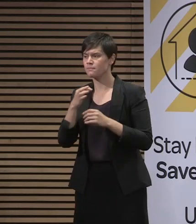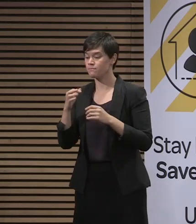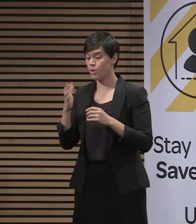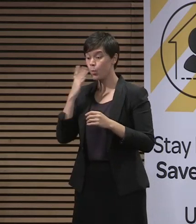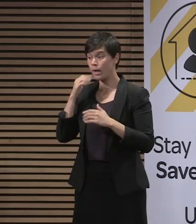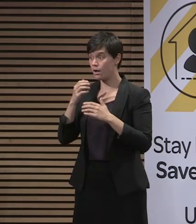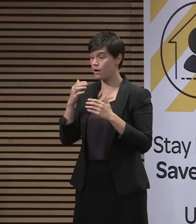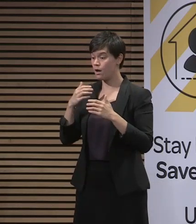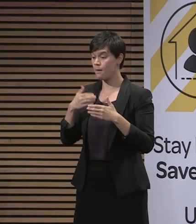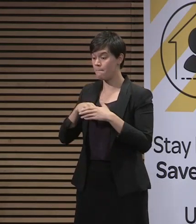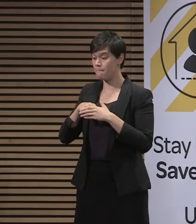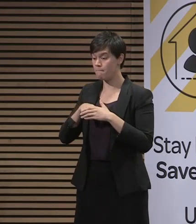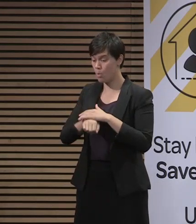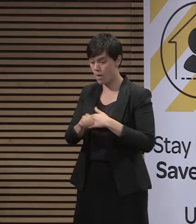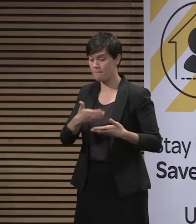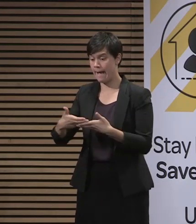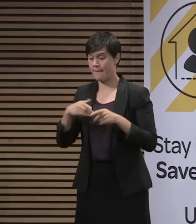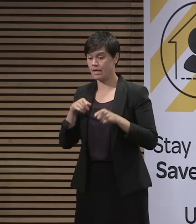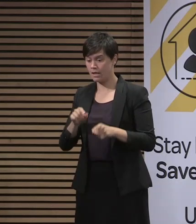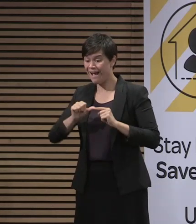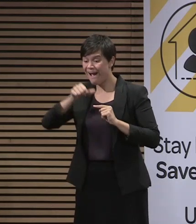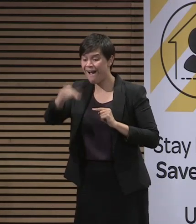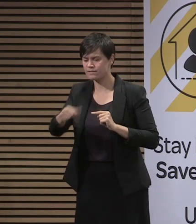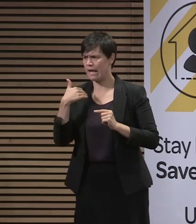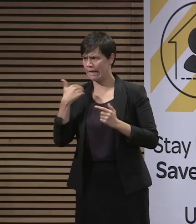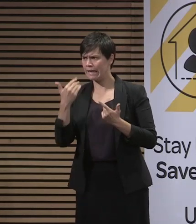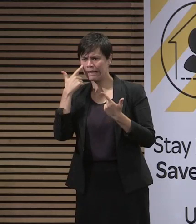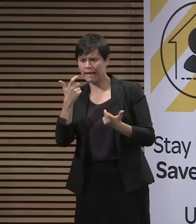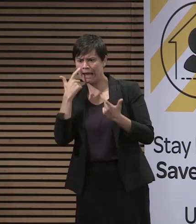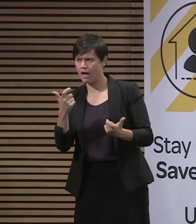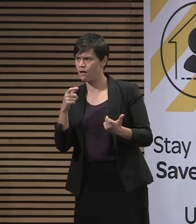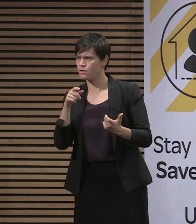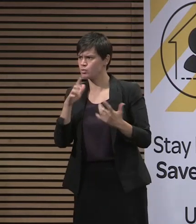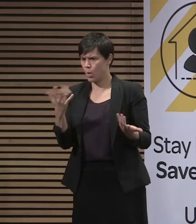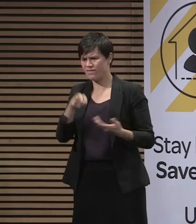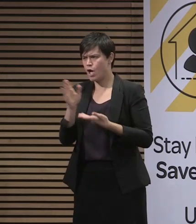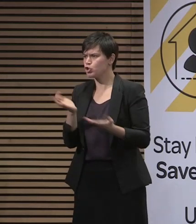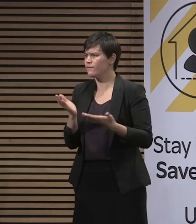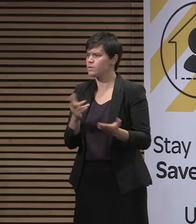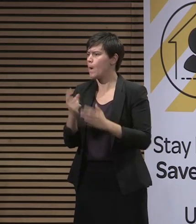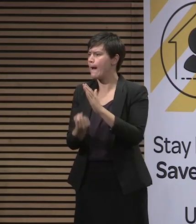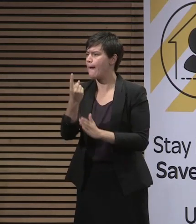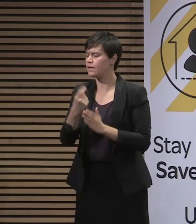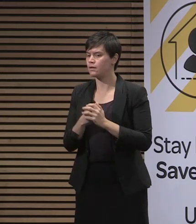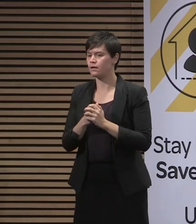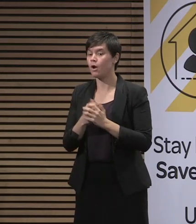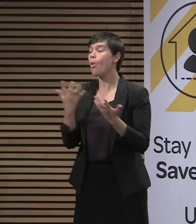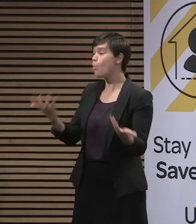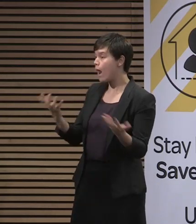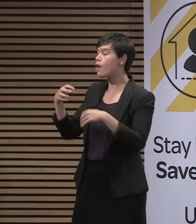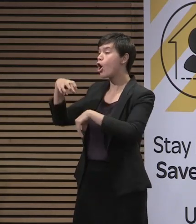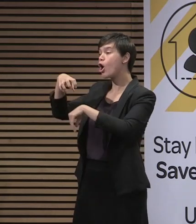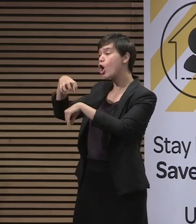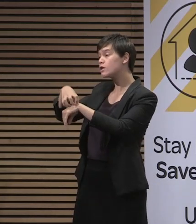is Yes. for mothers to have a support person there in the Yeah. immediate aftermath of Yeah, I do. And of course, hospitals have put in guidelines